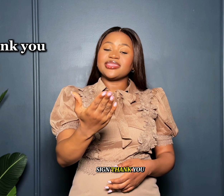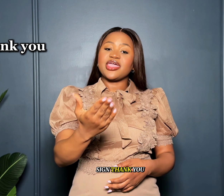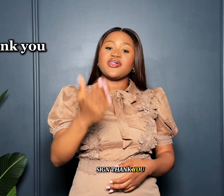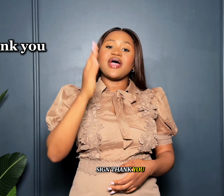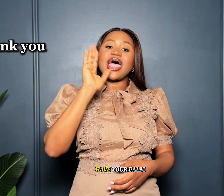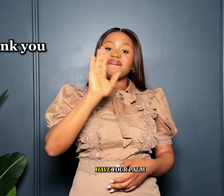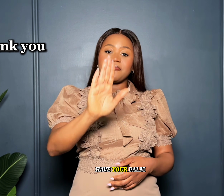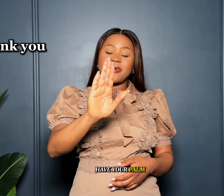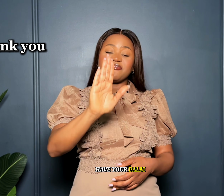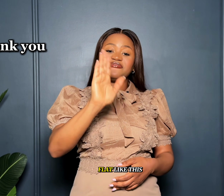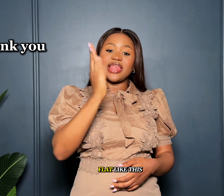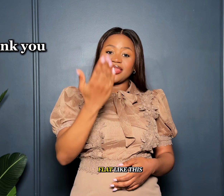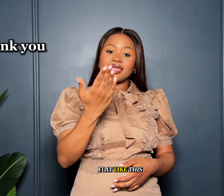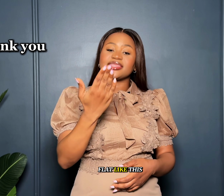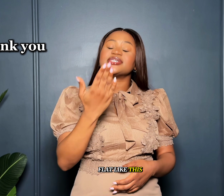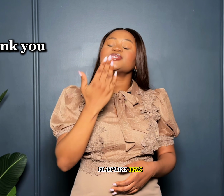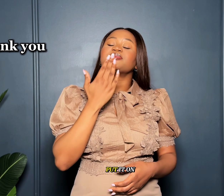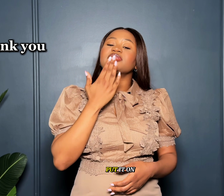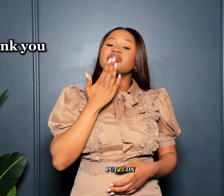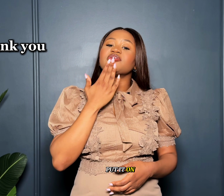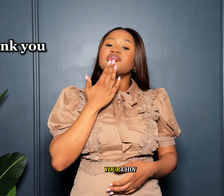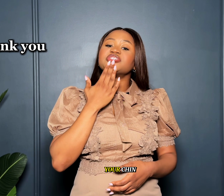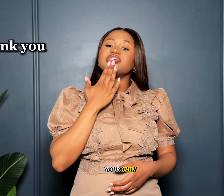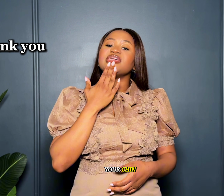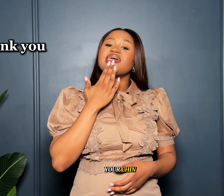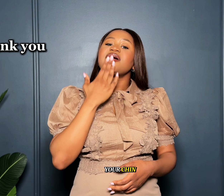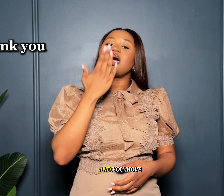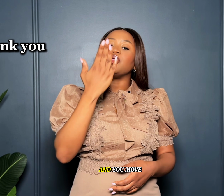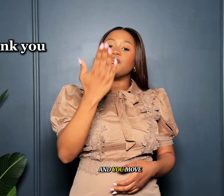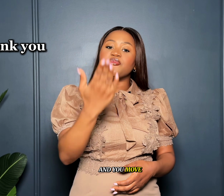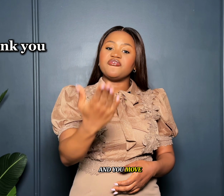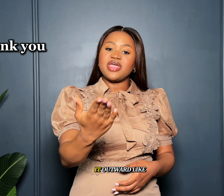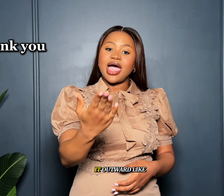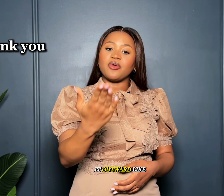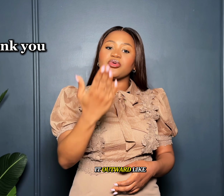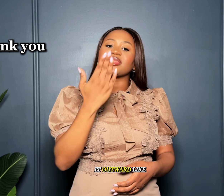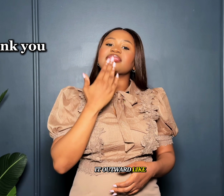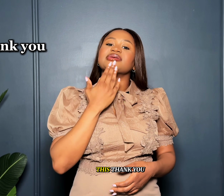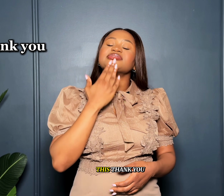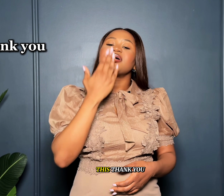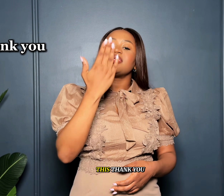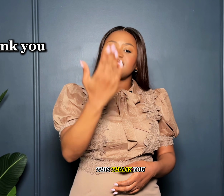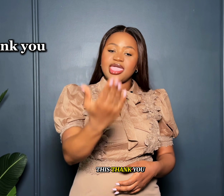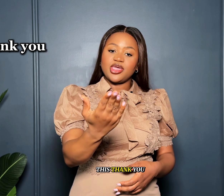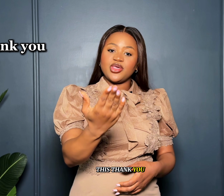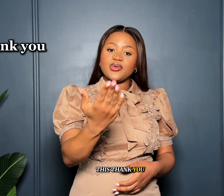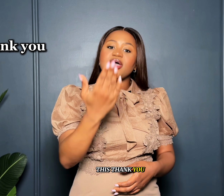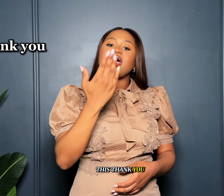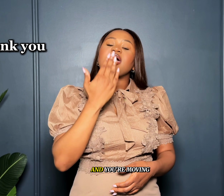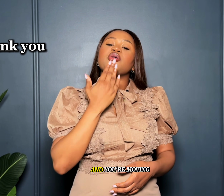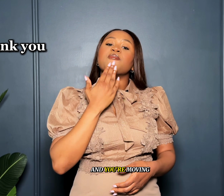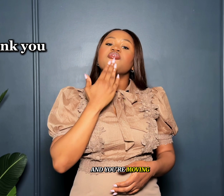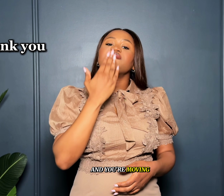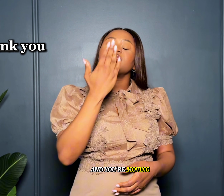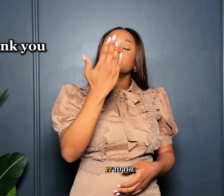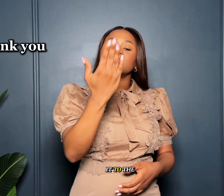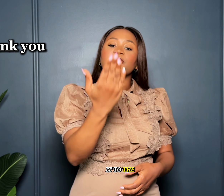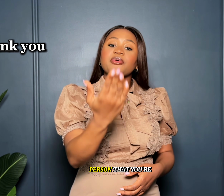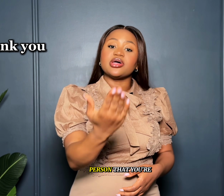thank you, have your palm flat like this, put it on your chin, and you move it outward like this, thank you. And you're moving it to the person